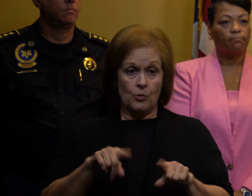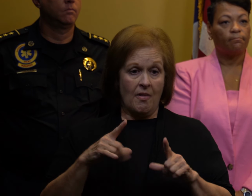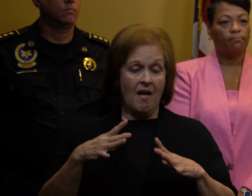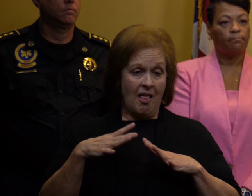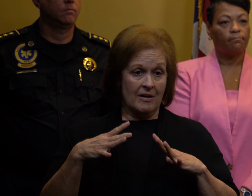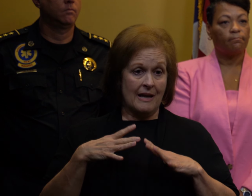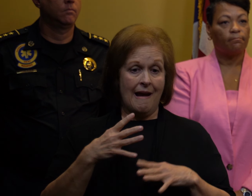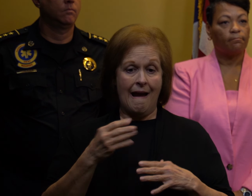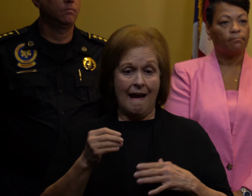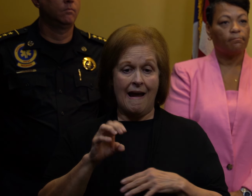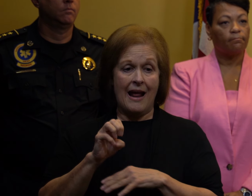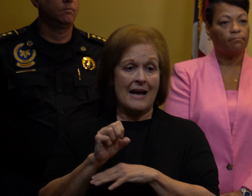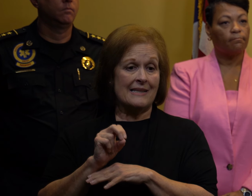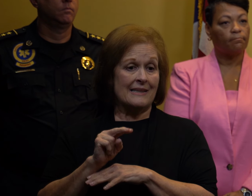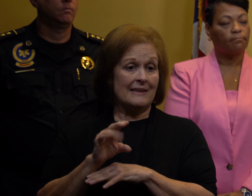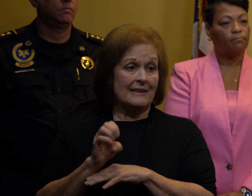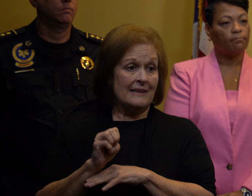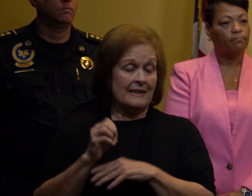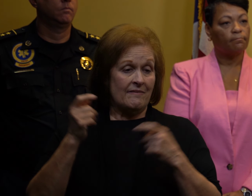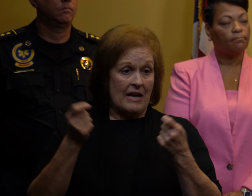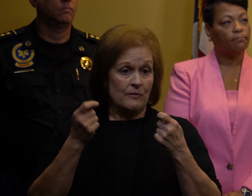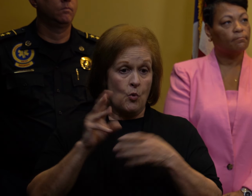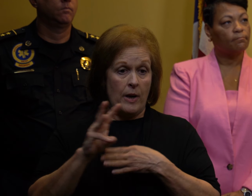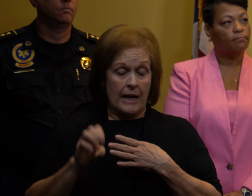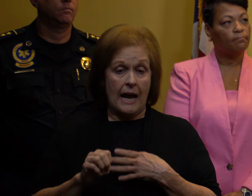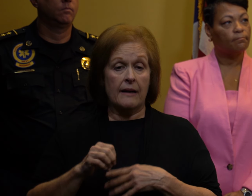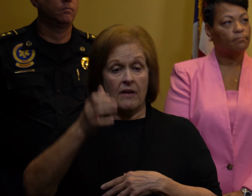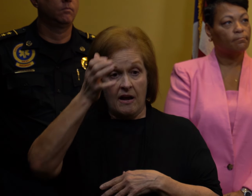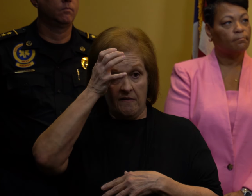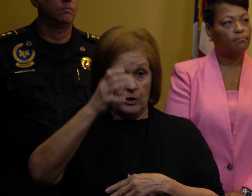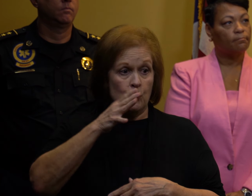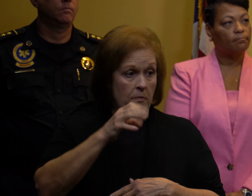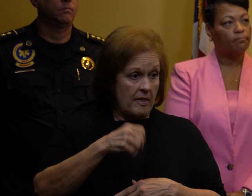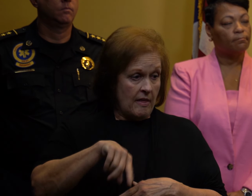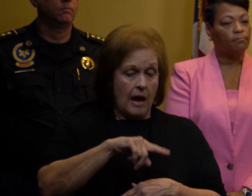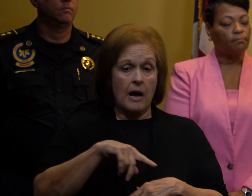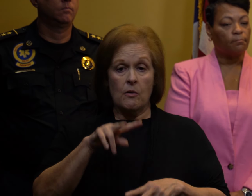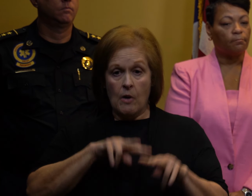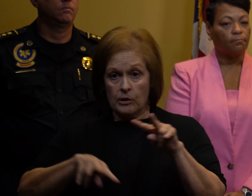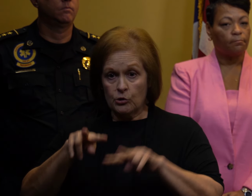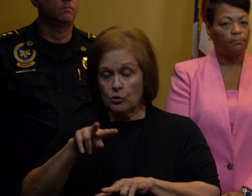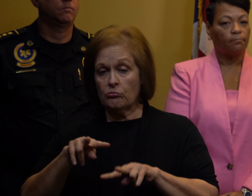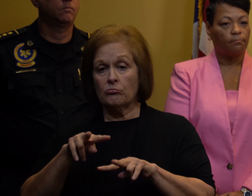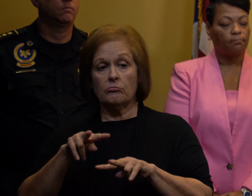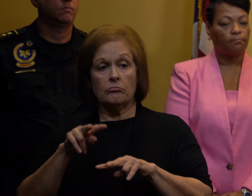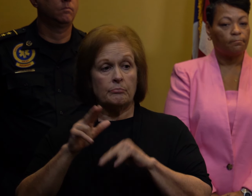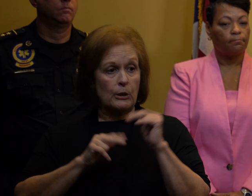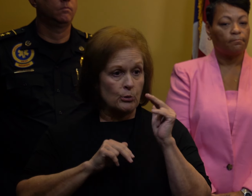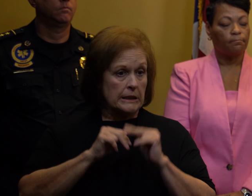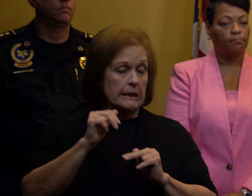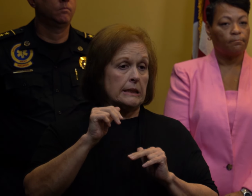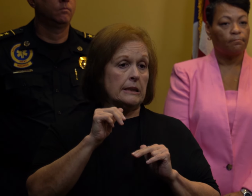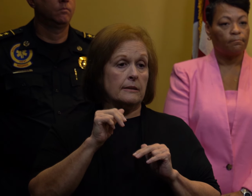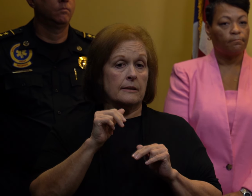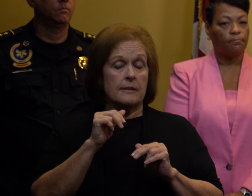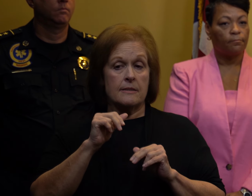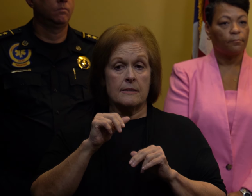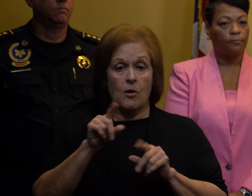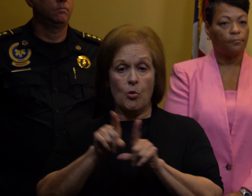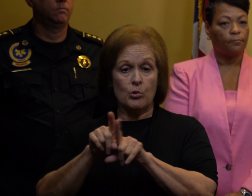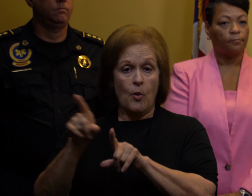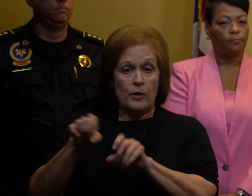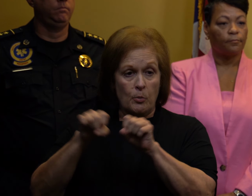holiday and this Essence Festival weekend. Your firefighters will be out there conducting fire watch and occupancy details at the Superdome,